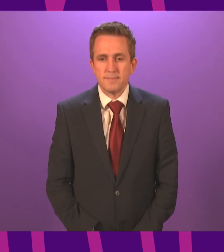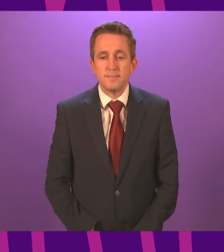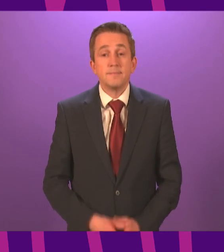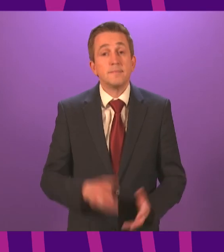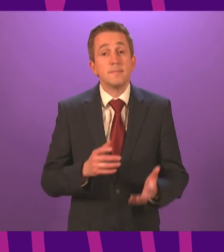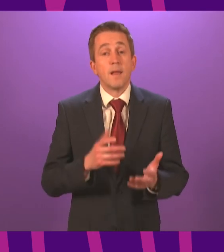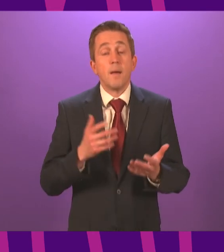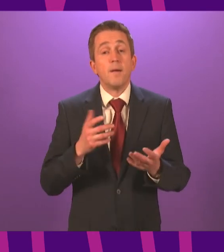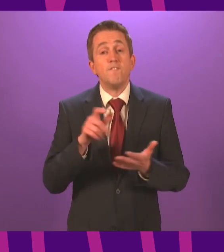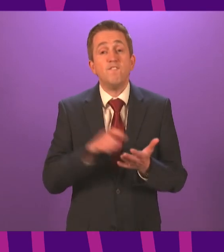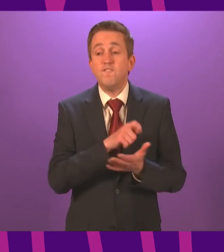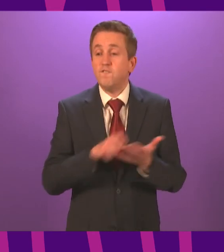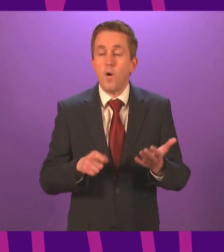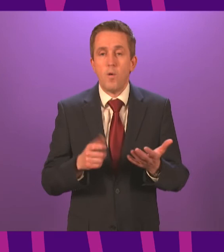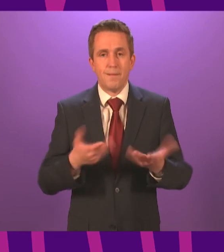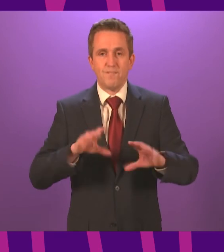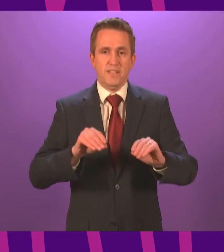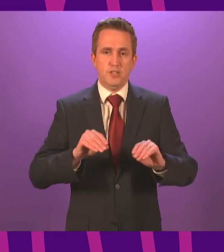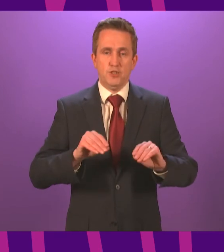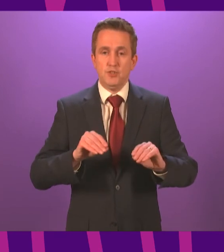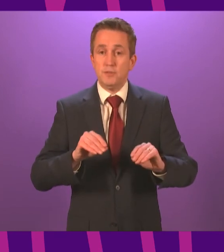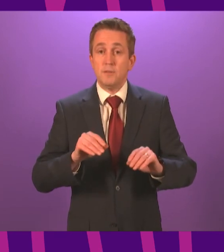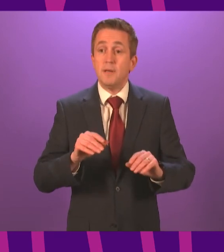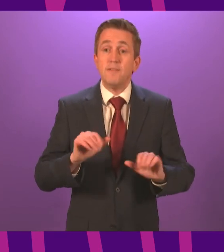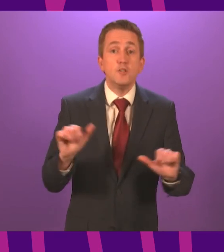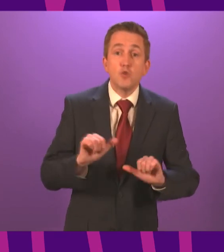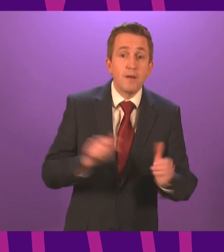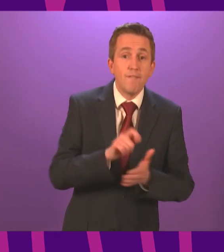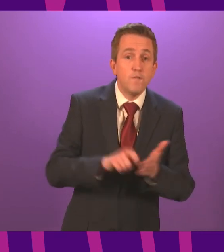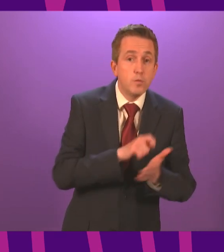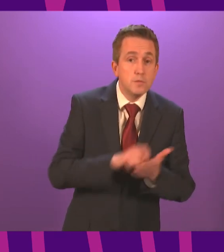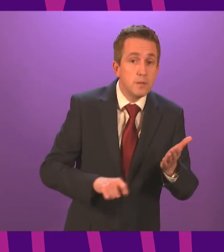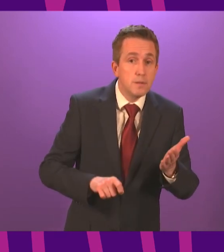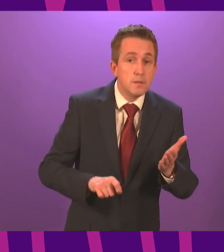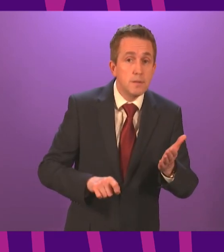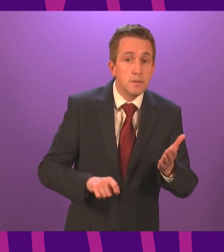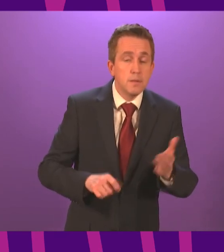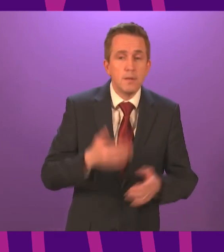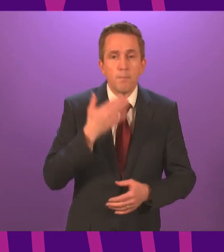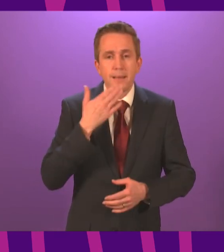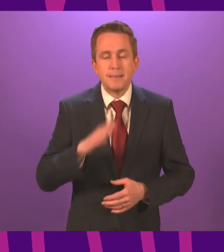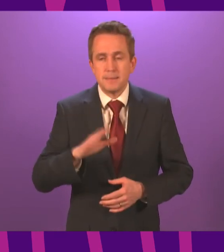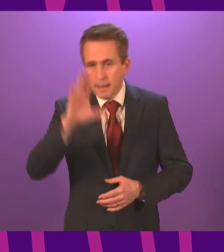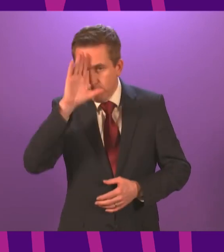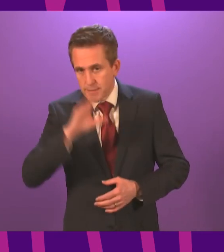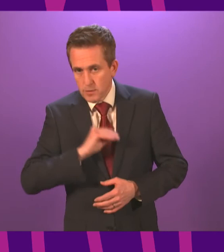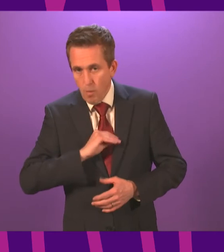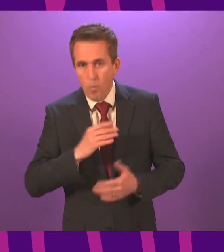That vote is now closed. If any member believes they have not been able to vote, please let me know through a point of order in the chamber or